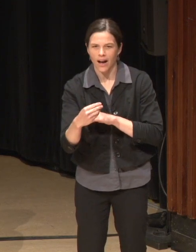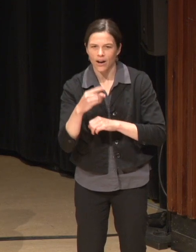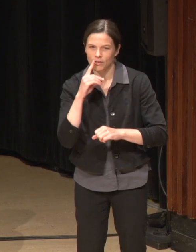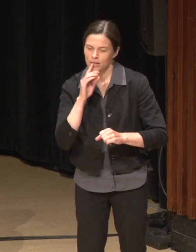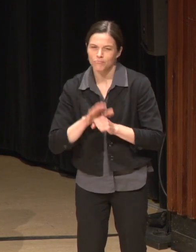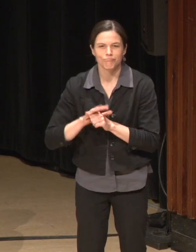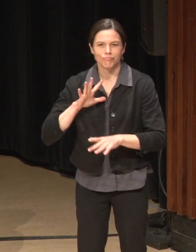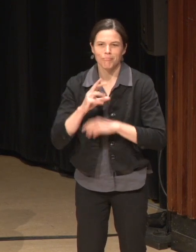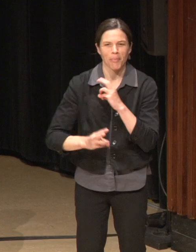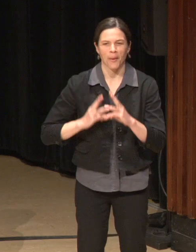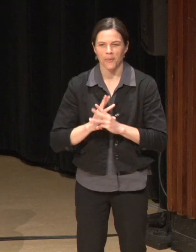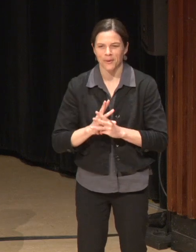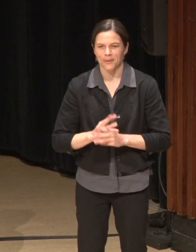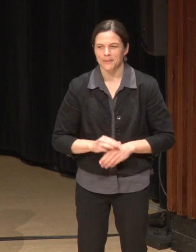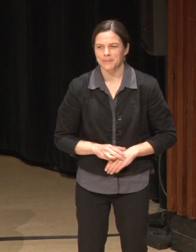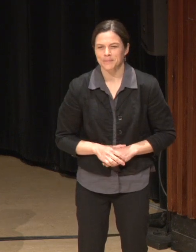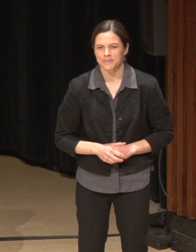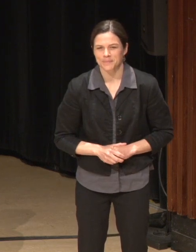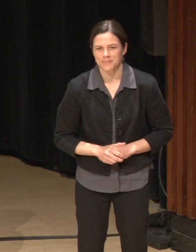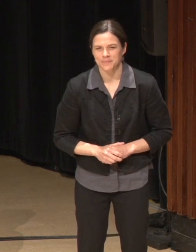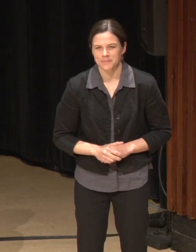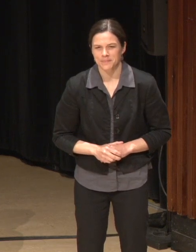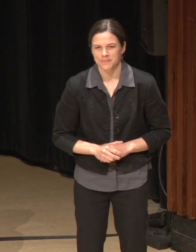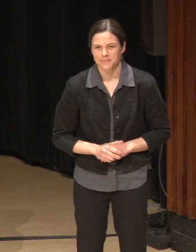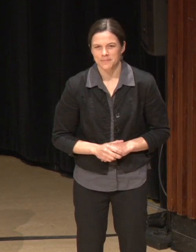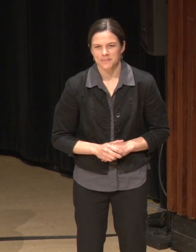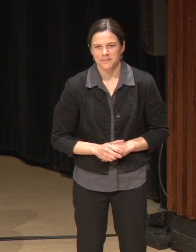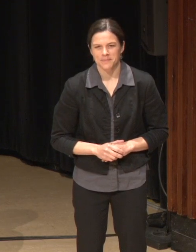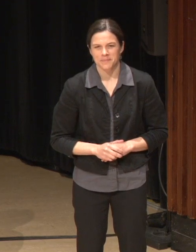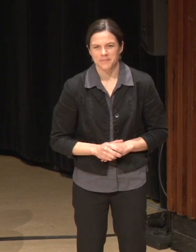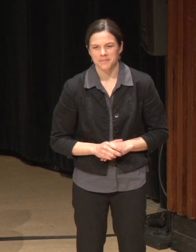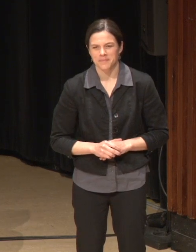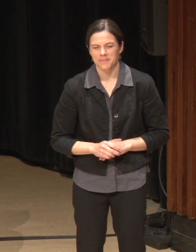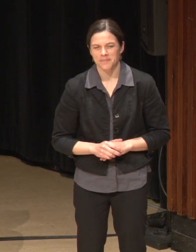the world. So that